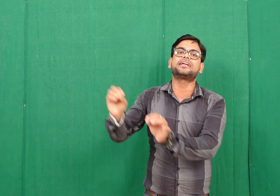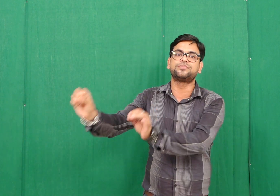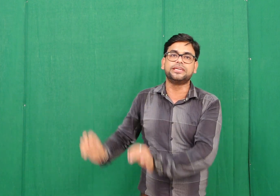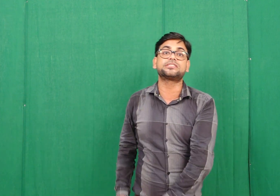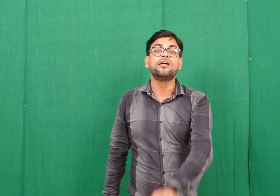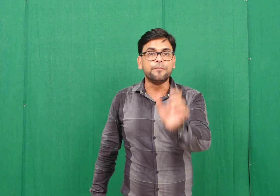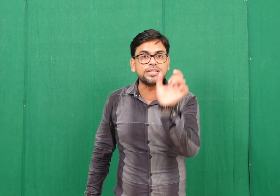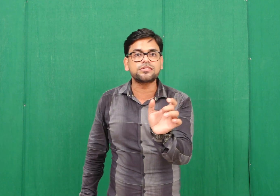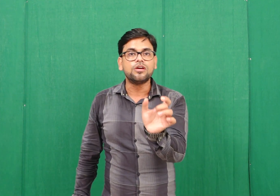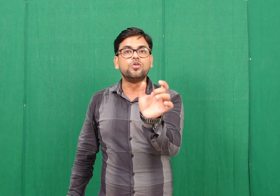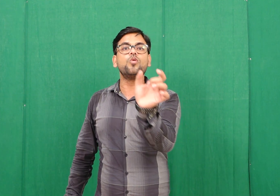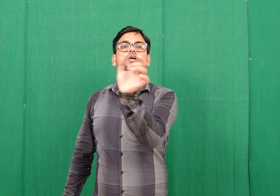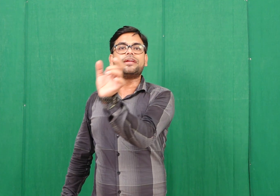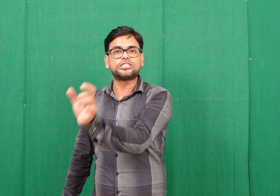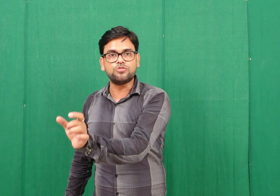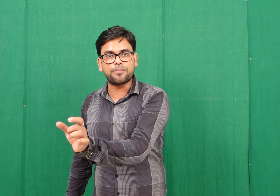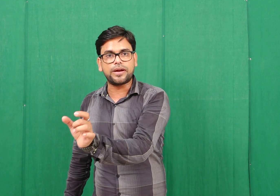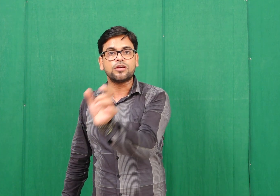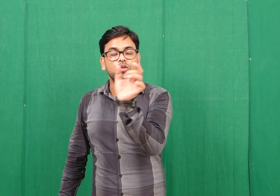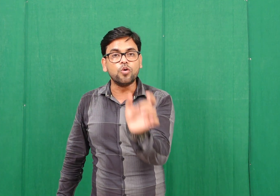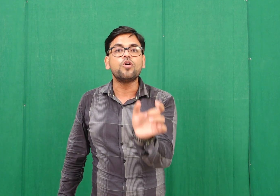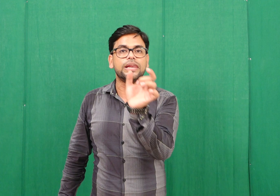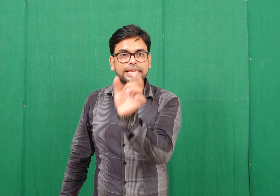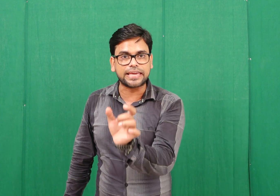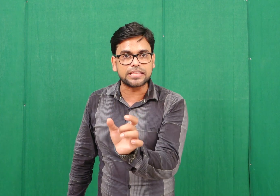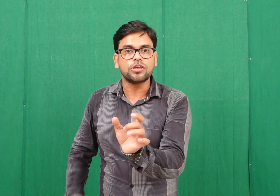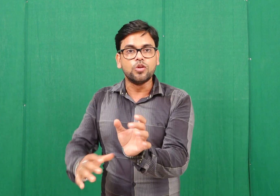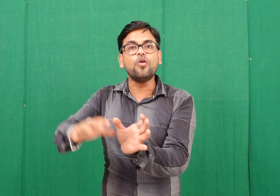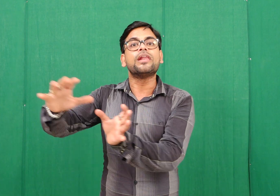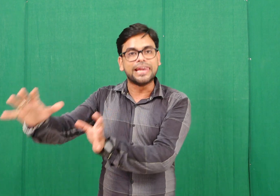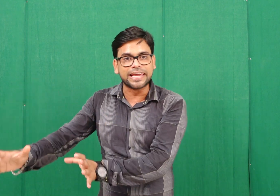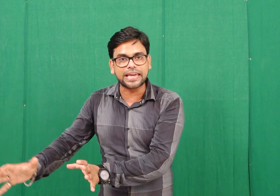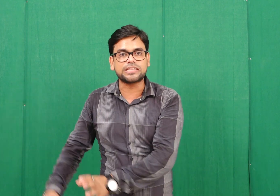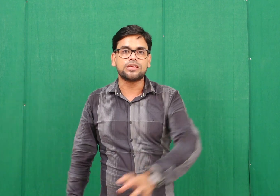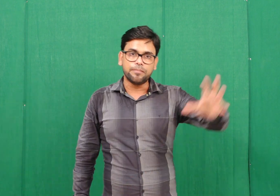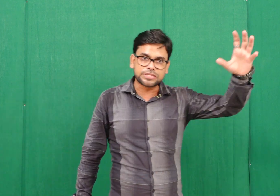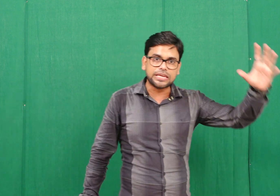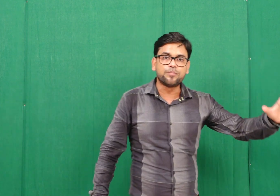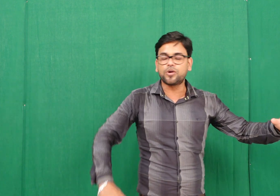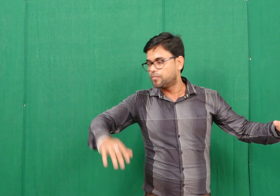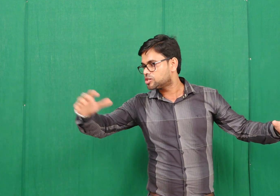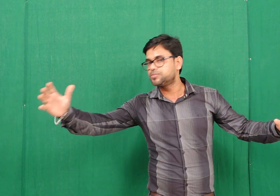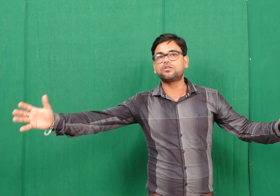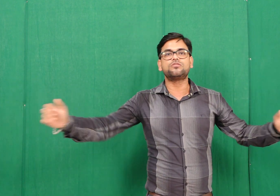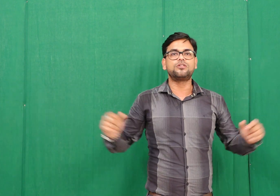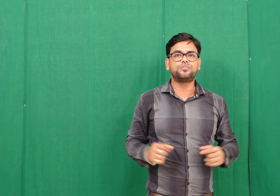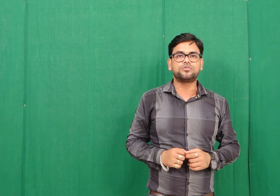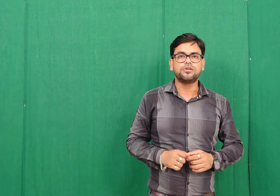negative things. Means no residual part, no leakage, no linkage. Means input must be equal to output.